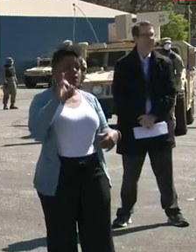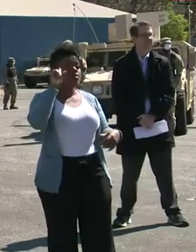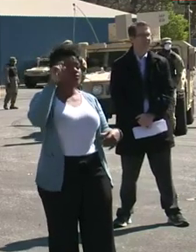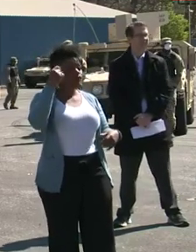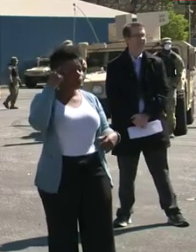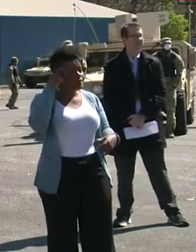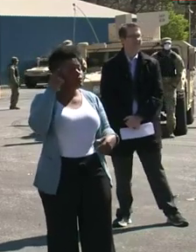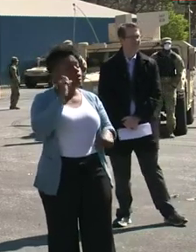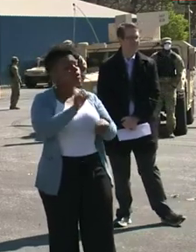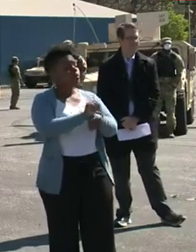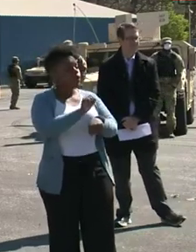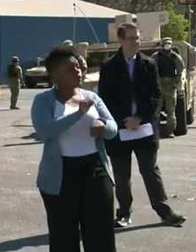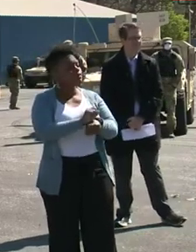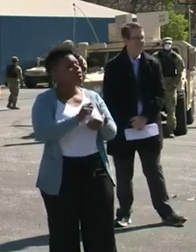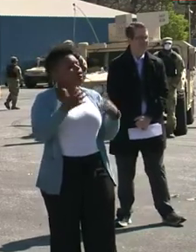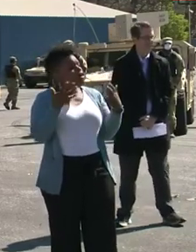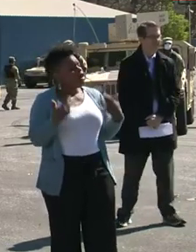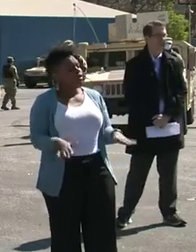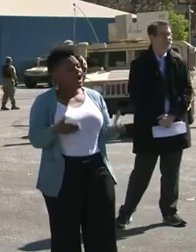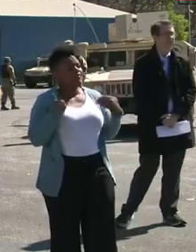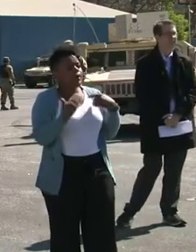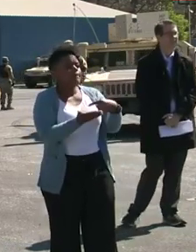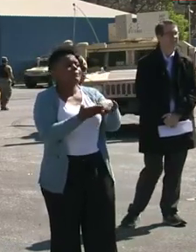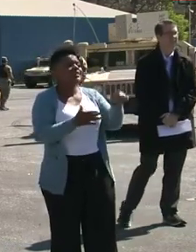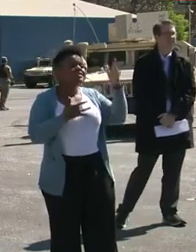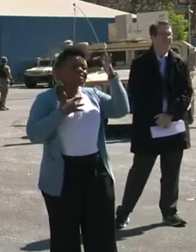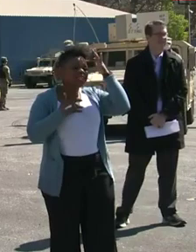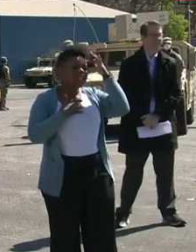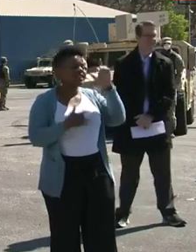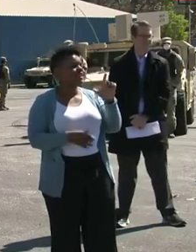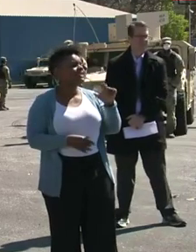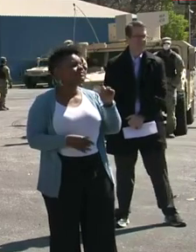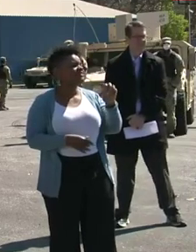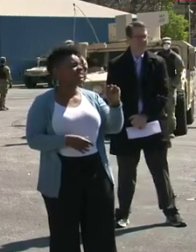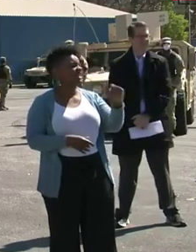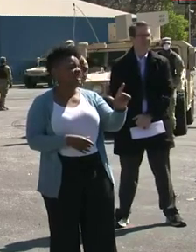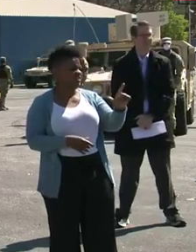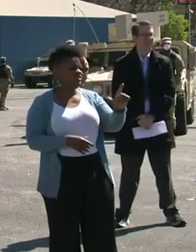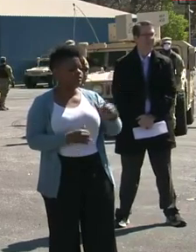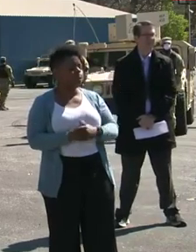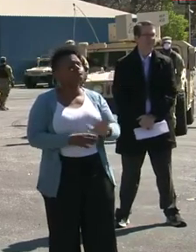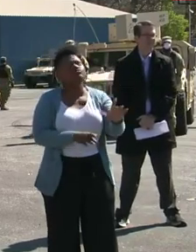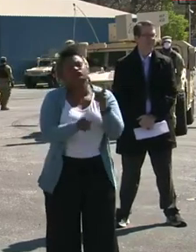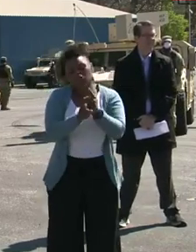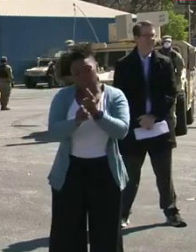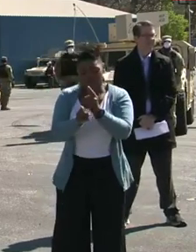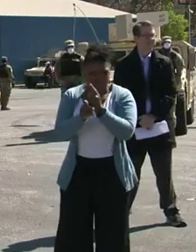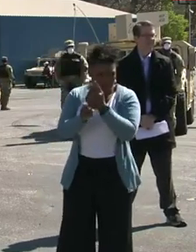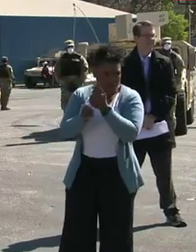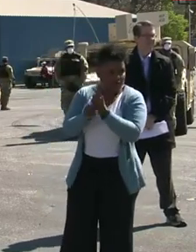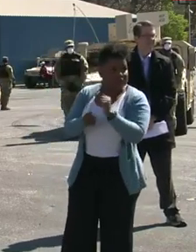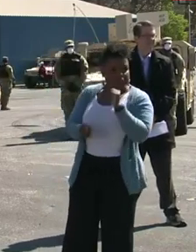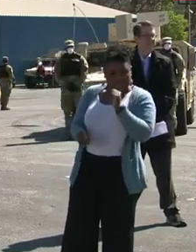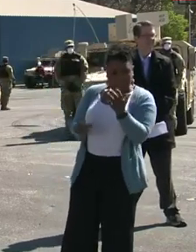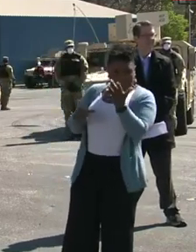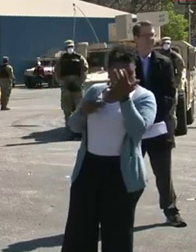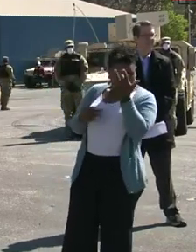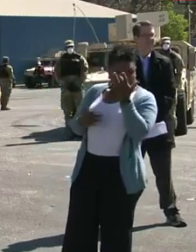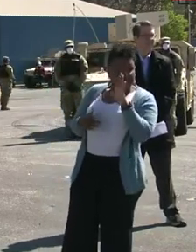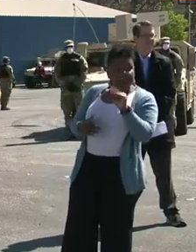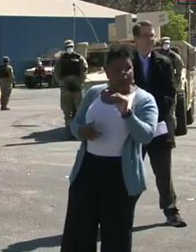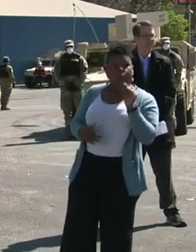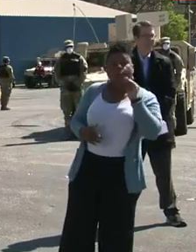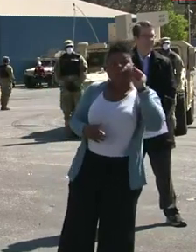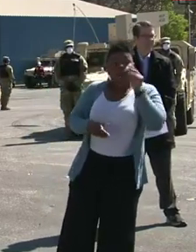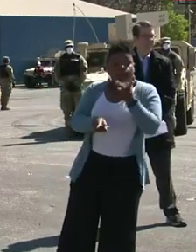sick leave, as you know. Do they take the paid sick leave if they're not sick, but they're at home with their kids? I got your